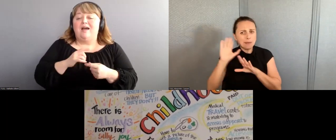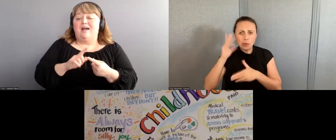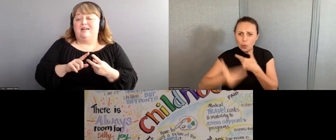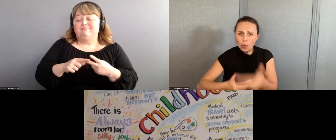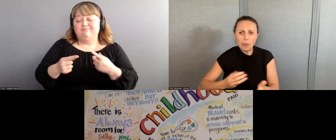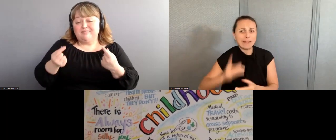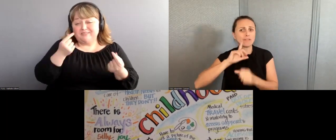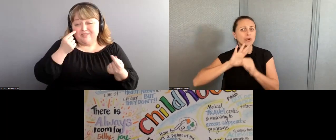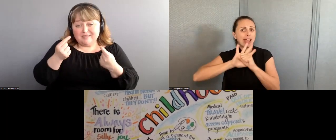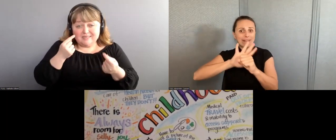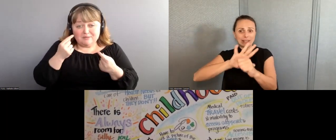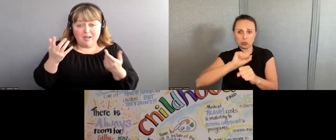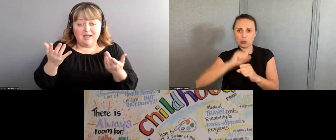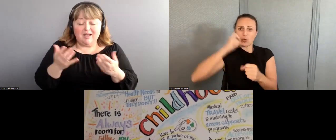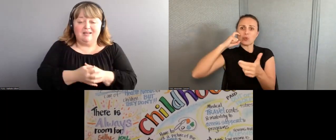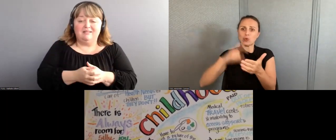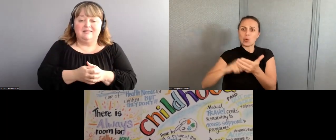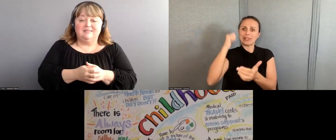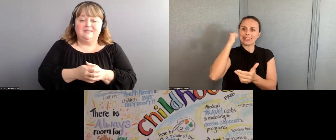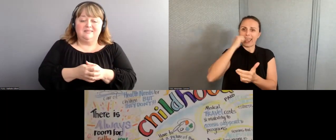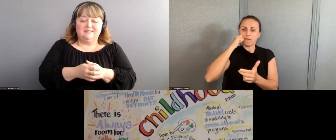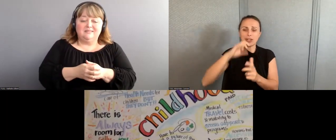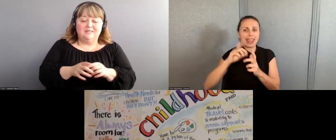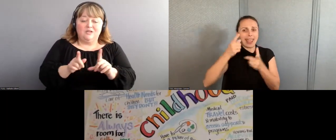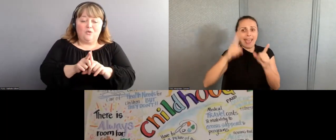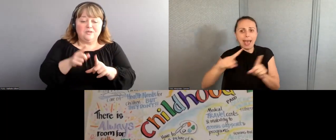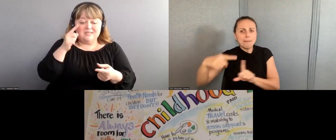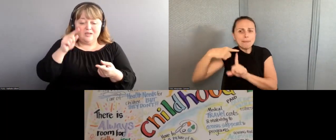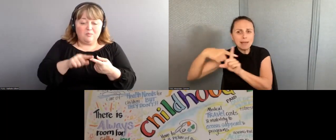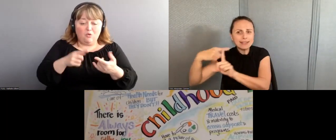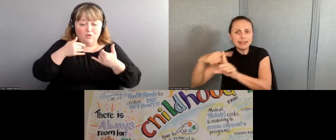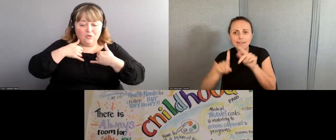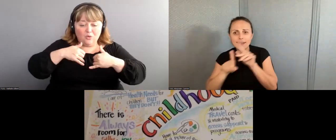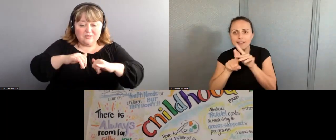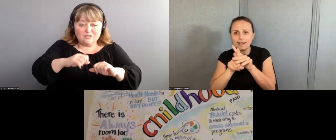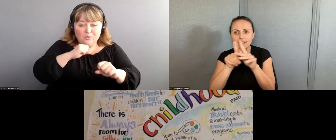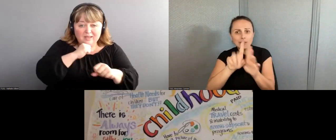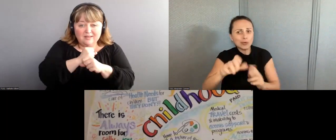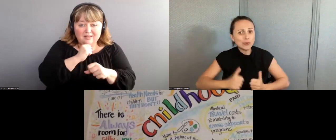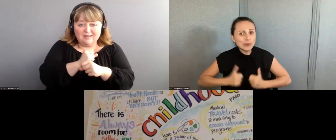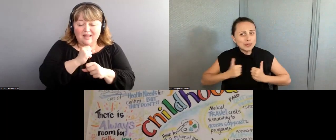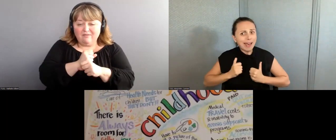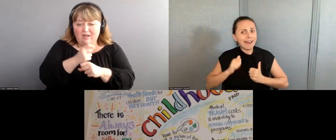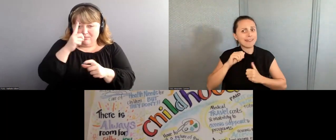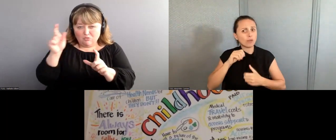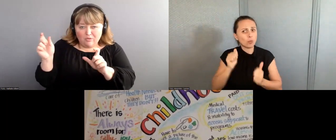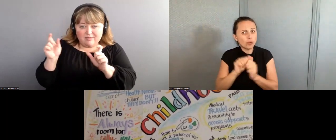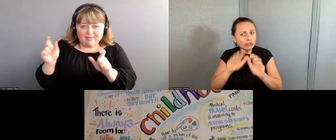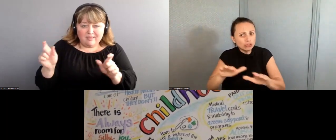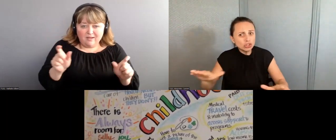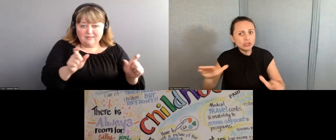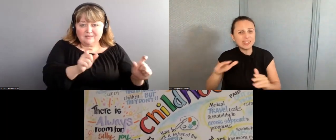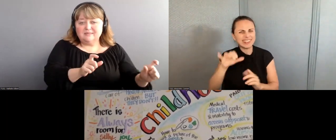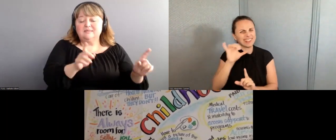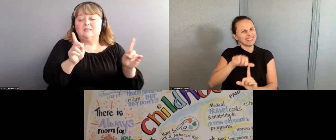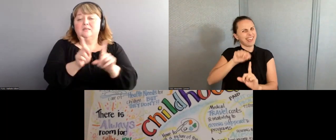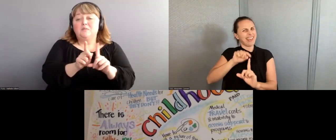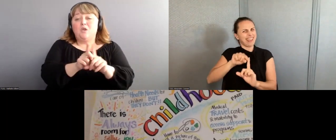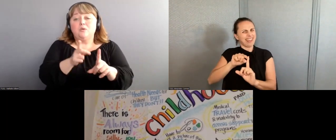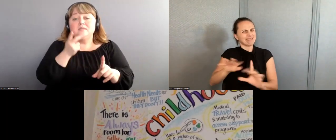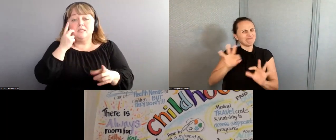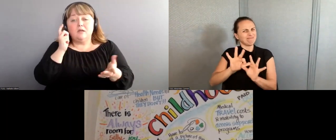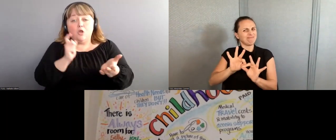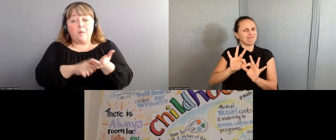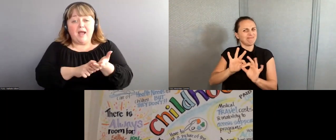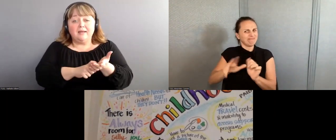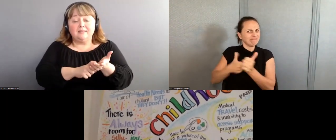work, to notice the everyday miracles present in our lives and in our children. And I know that that's the fuel